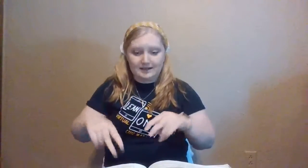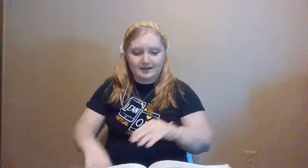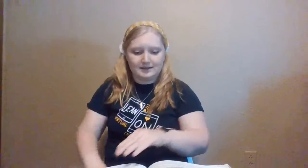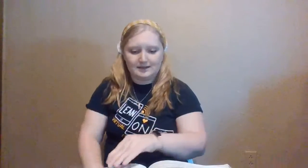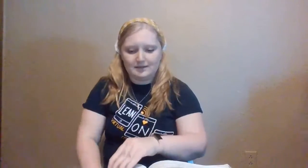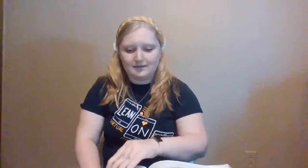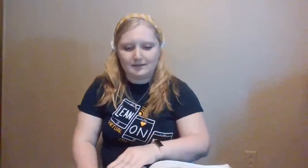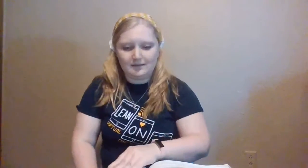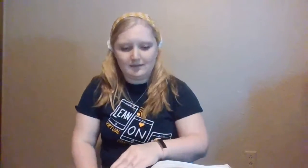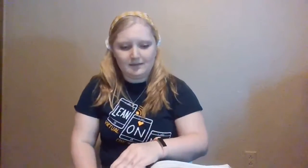Stand.